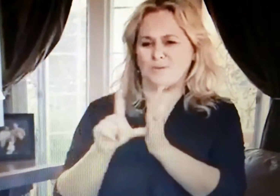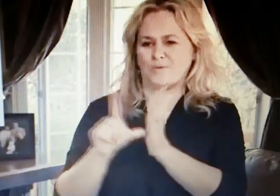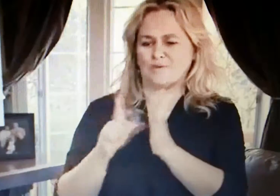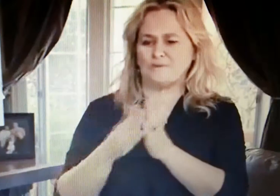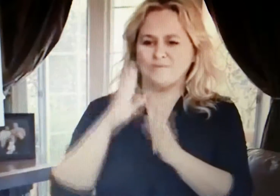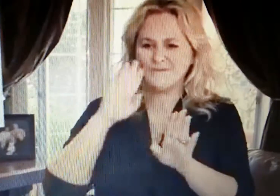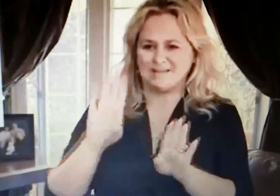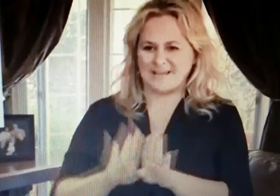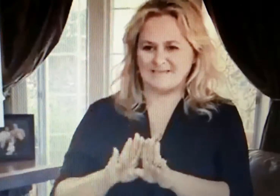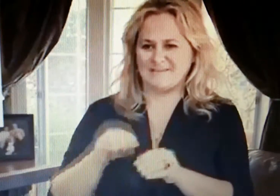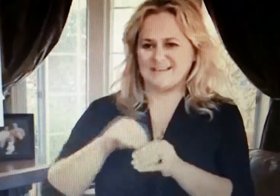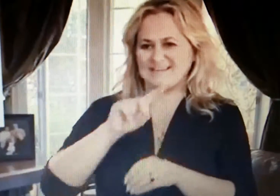So then I entered an